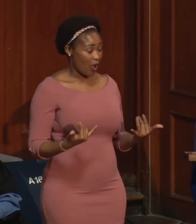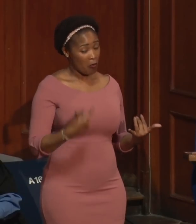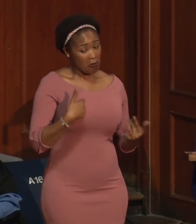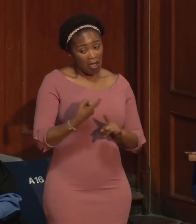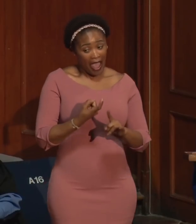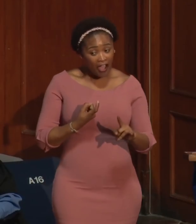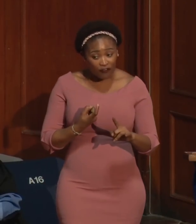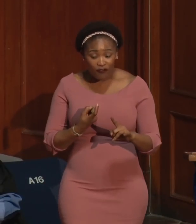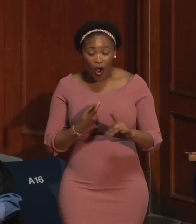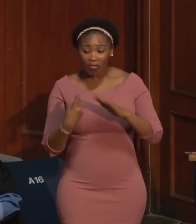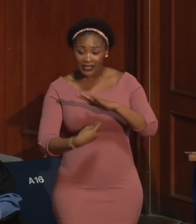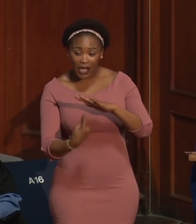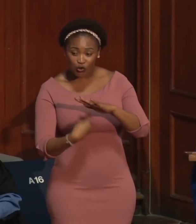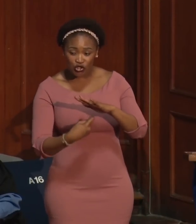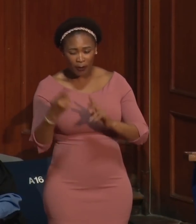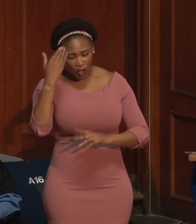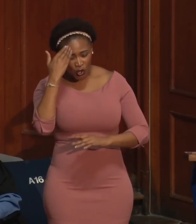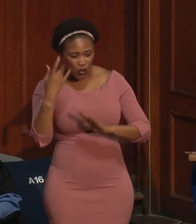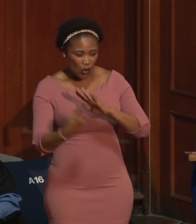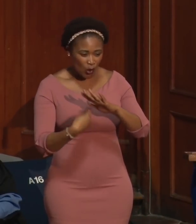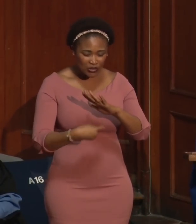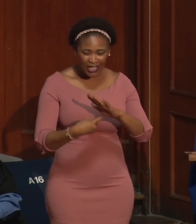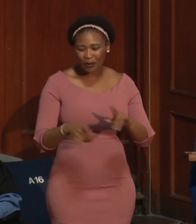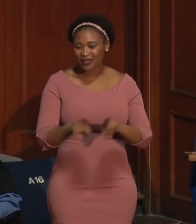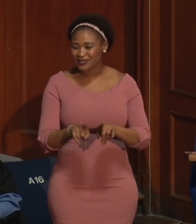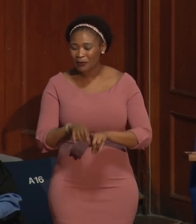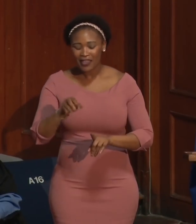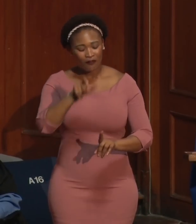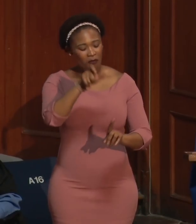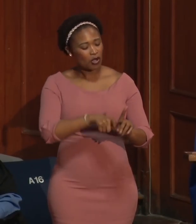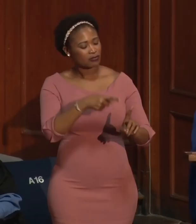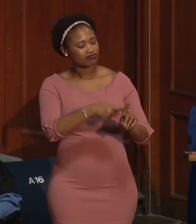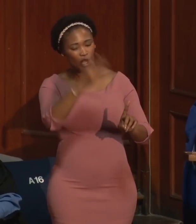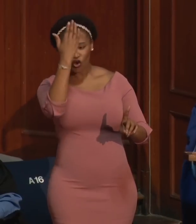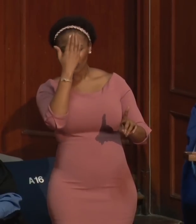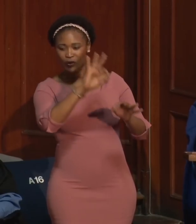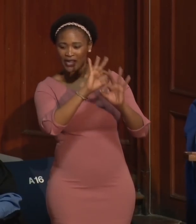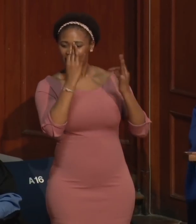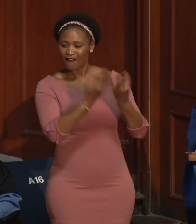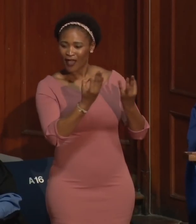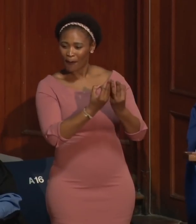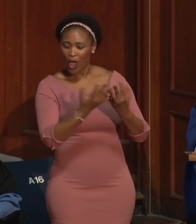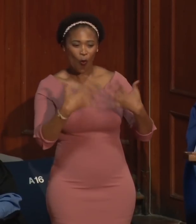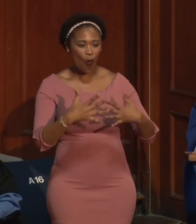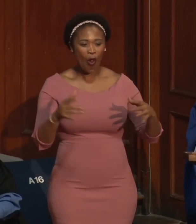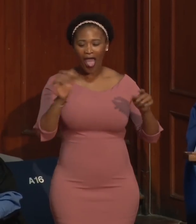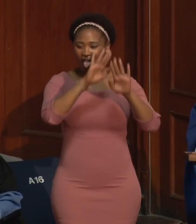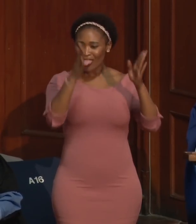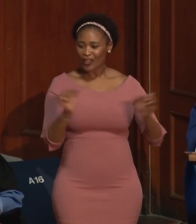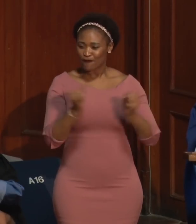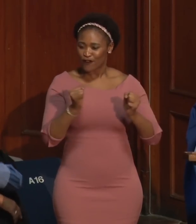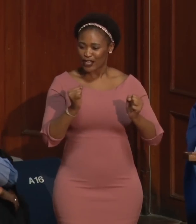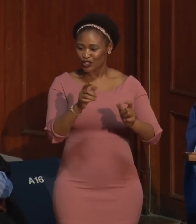from the township. You know, townships are generally the same. When there's a graduate in the family, the fridge changes.